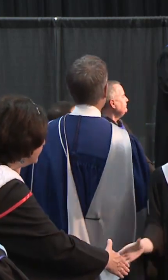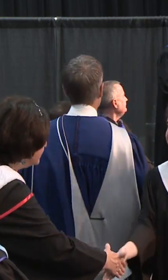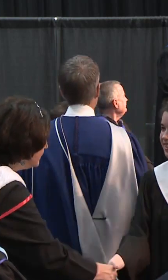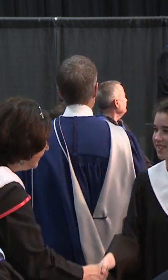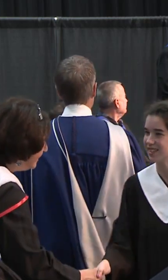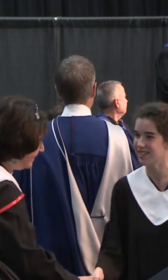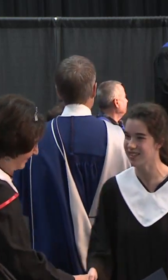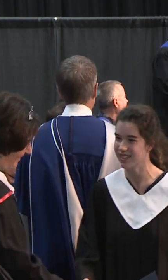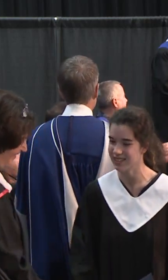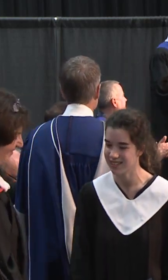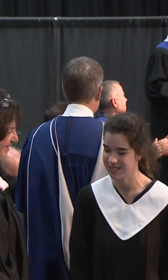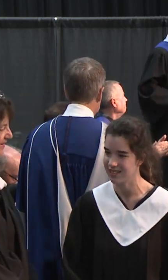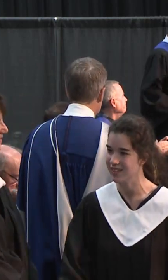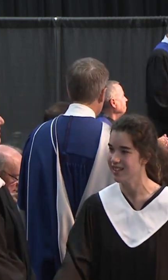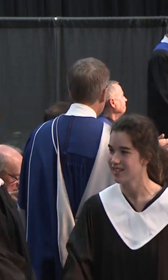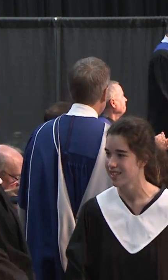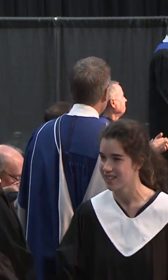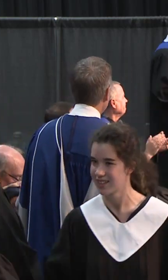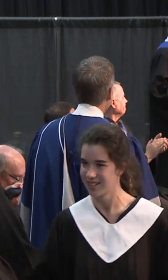Brianna Camo.